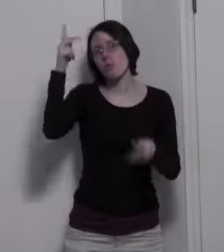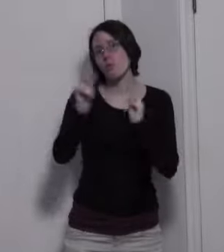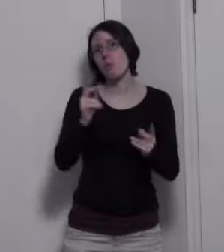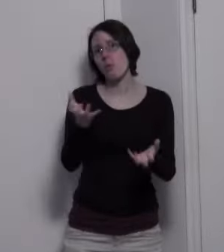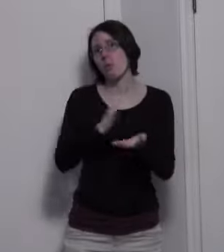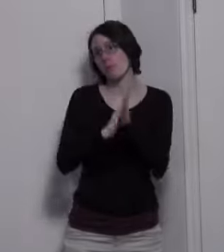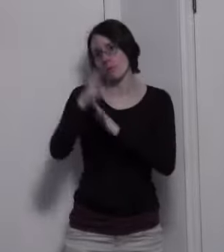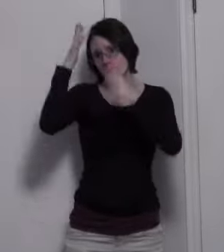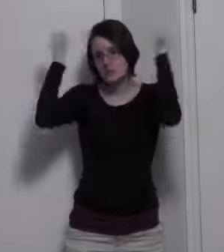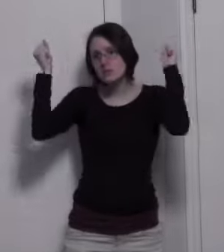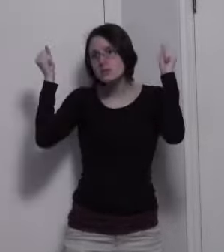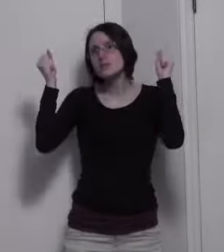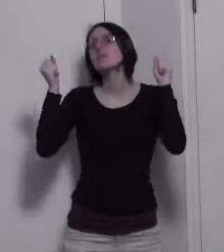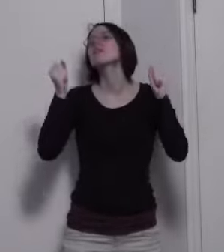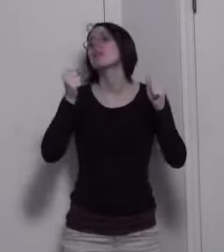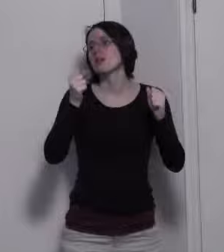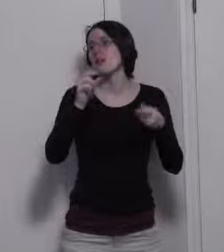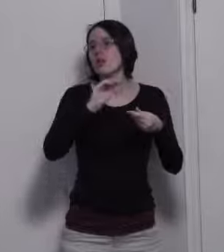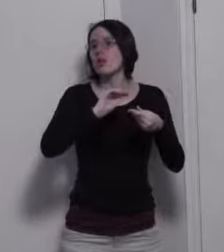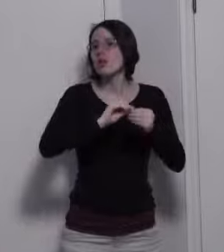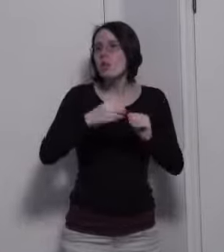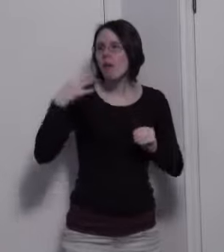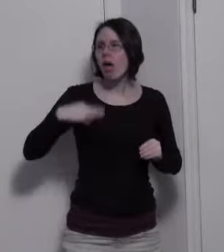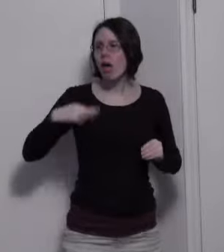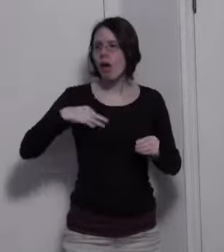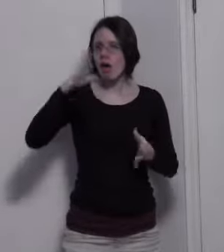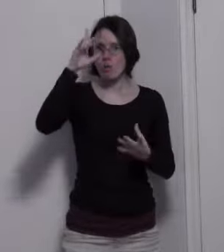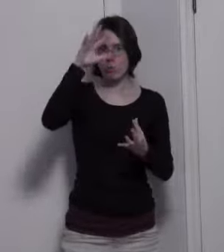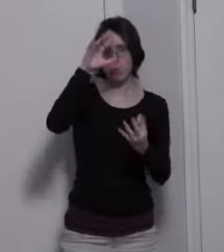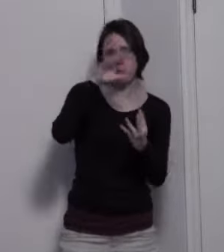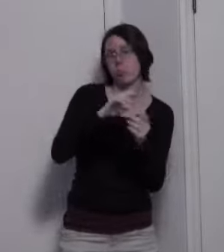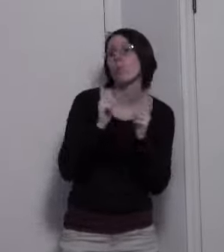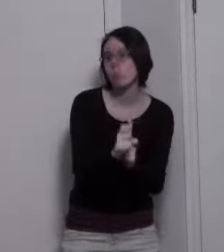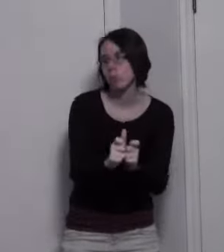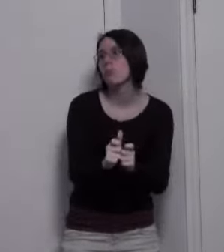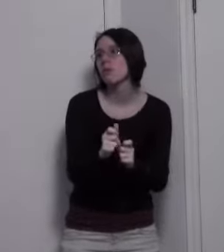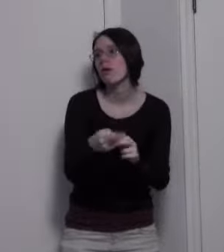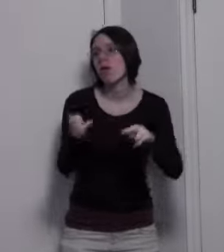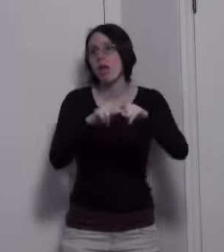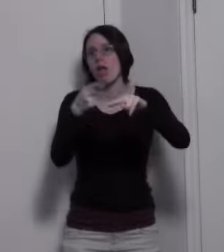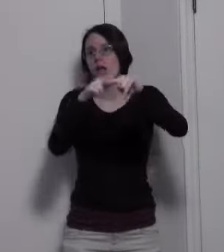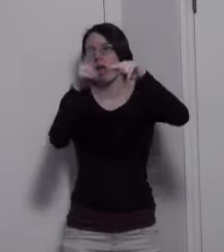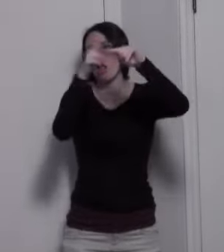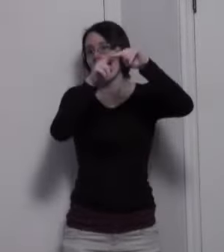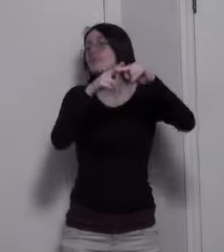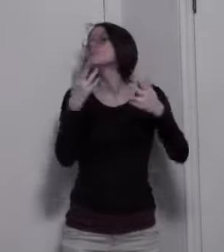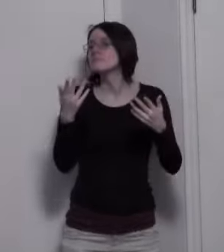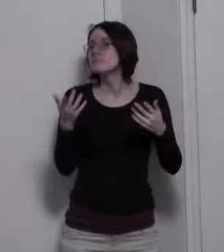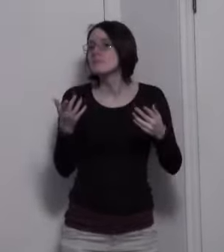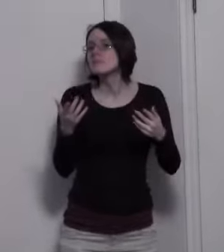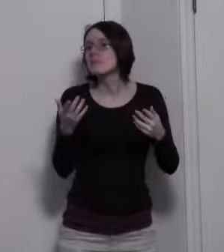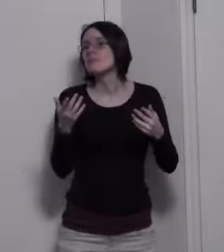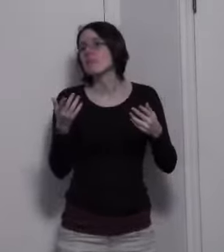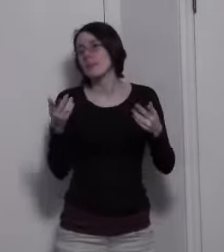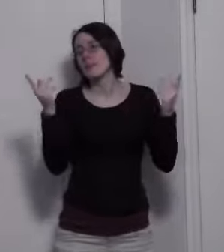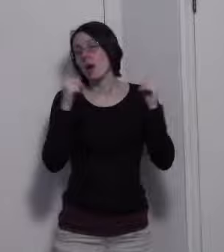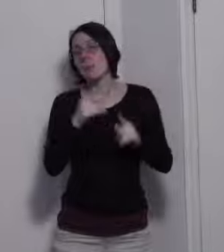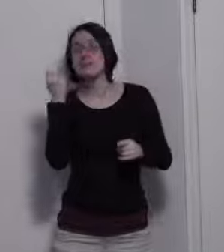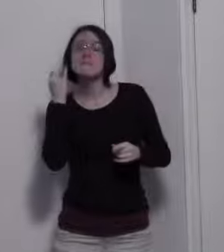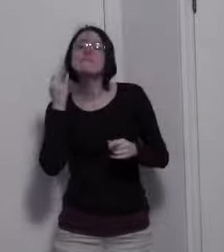quickly, and the number of electors is what really matters. Here's why. If you add up the electors of all 50 states in the District of